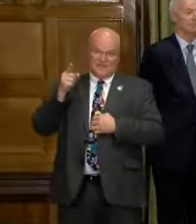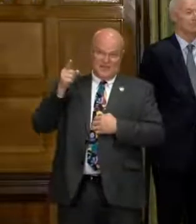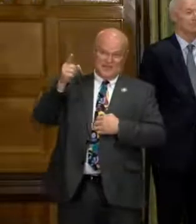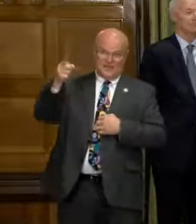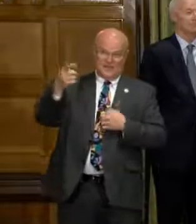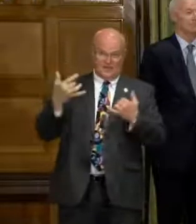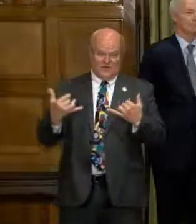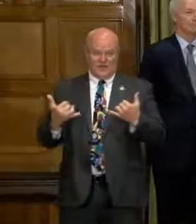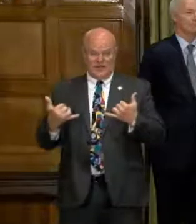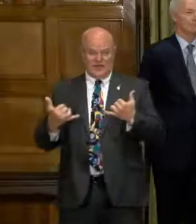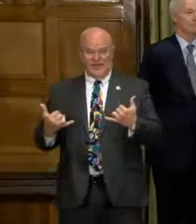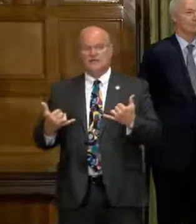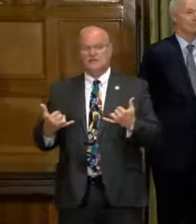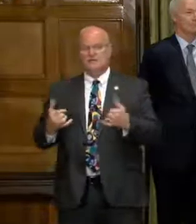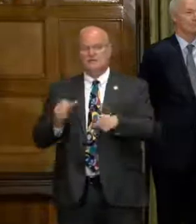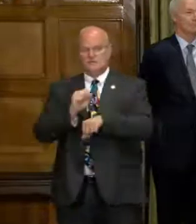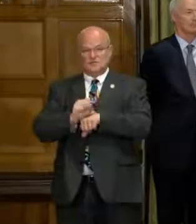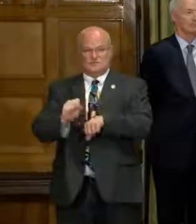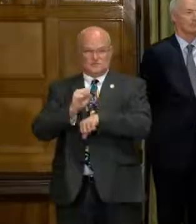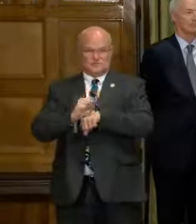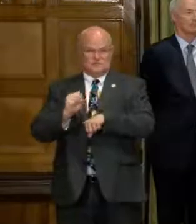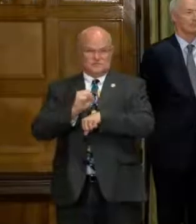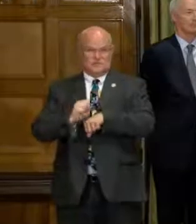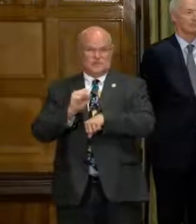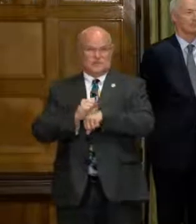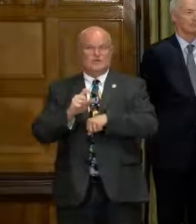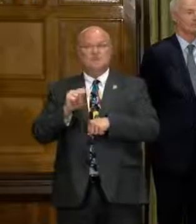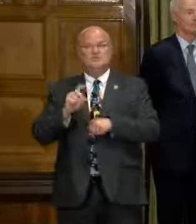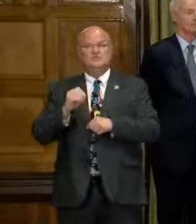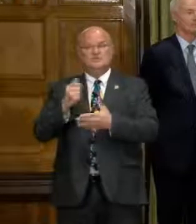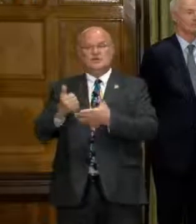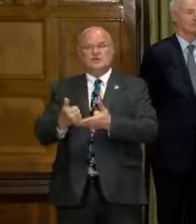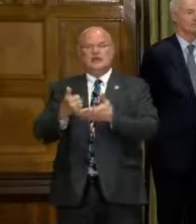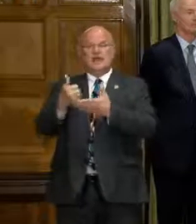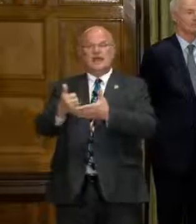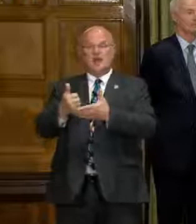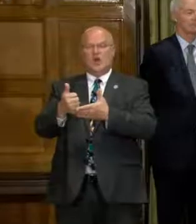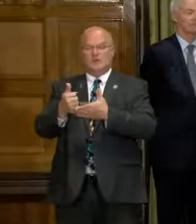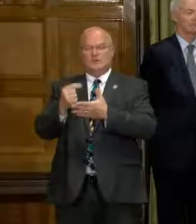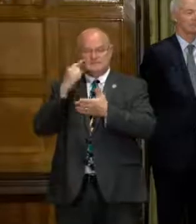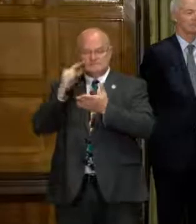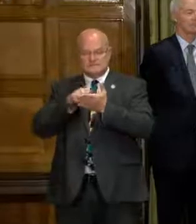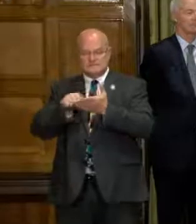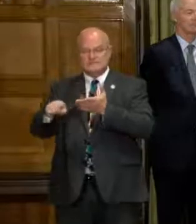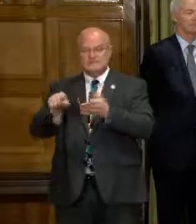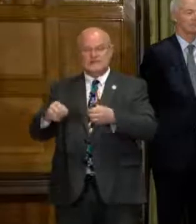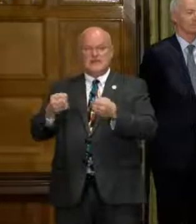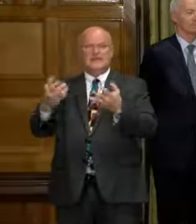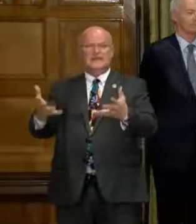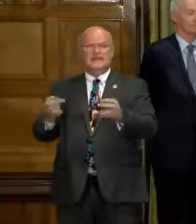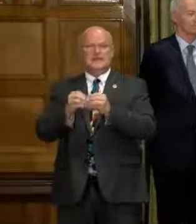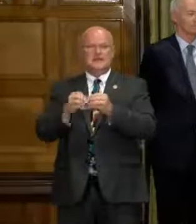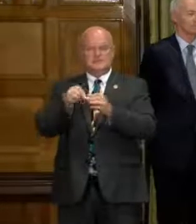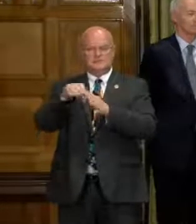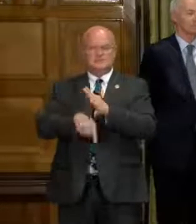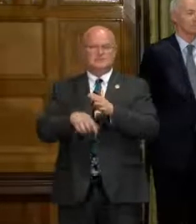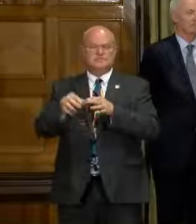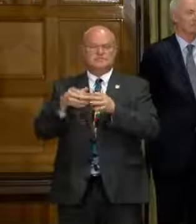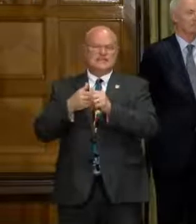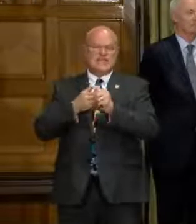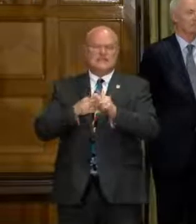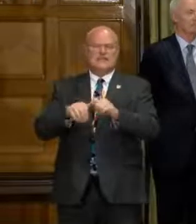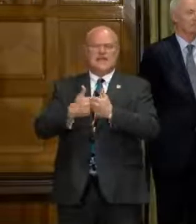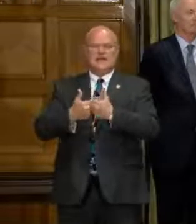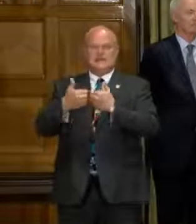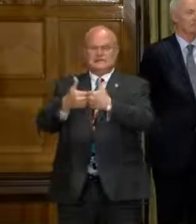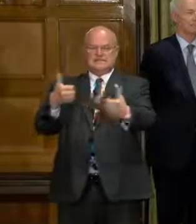at the Cummins unit today to help map these out and give them more detailed guidance on